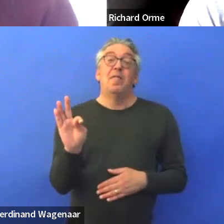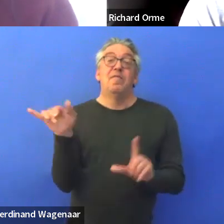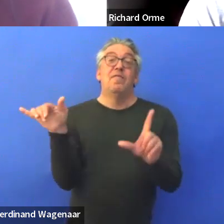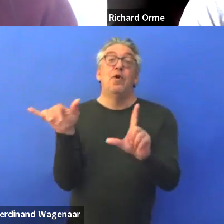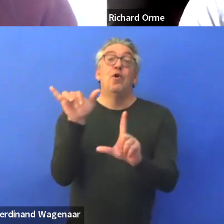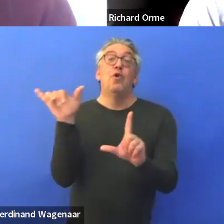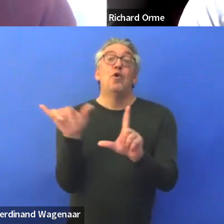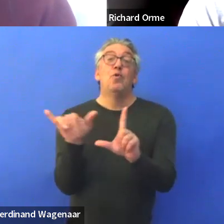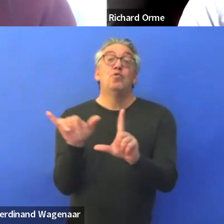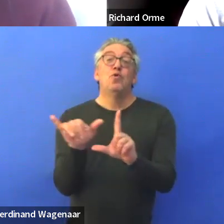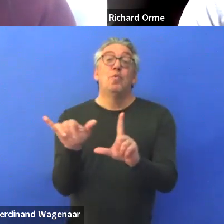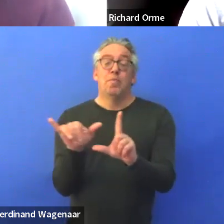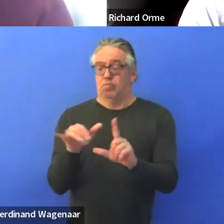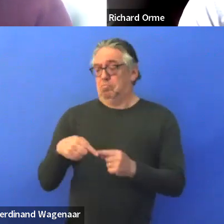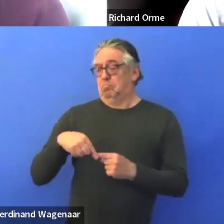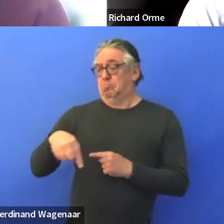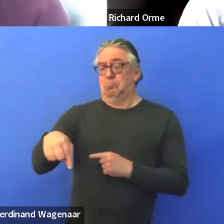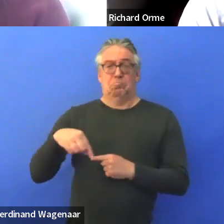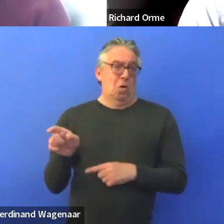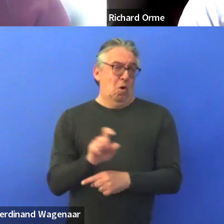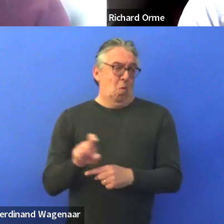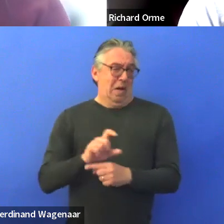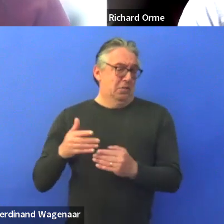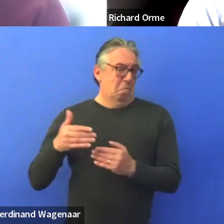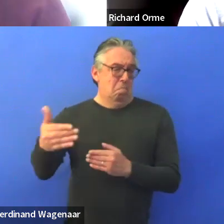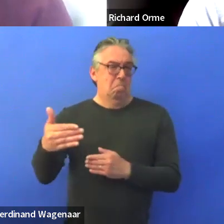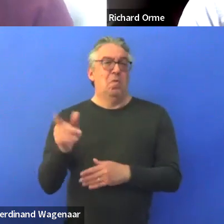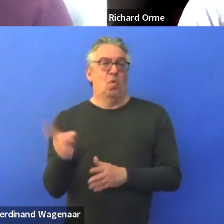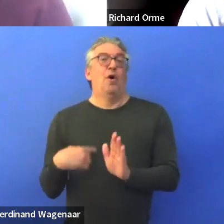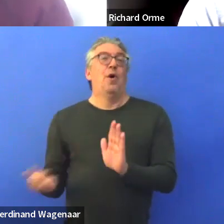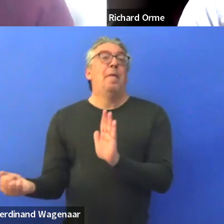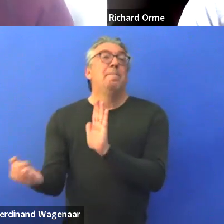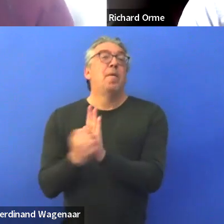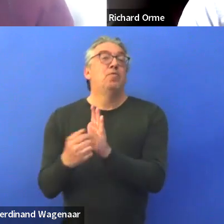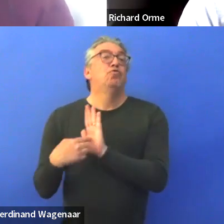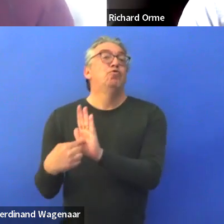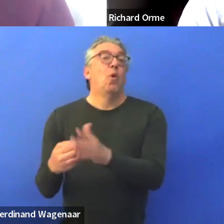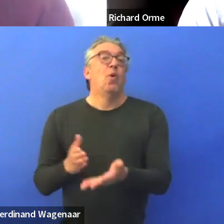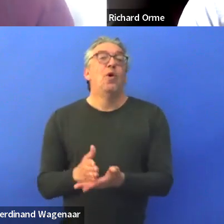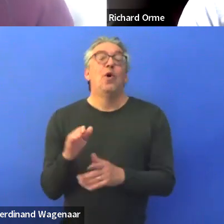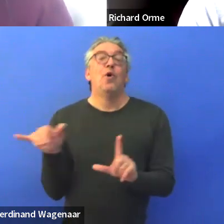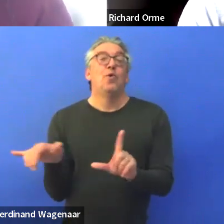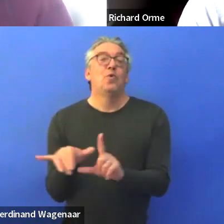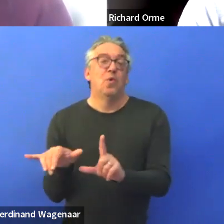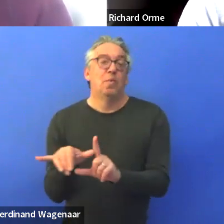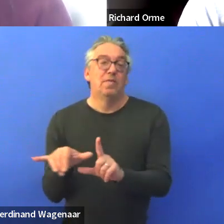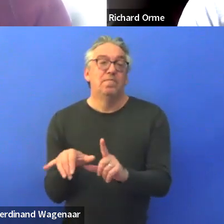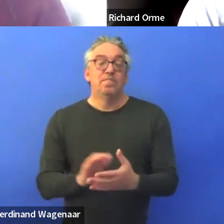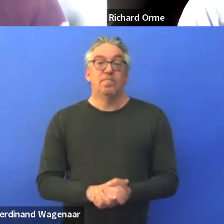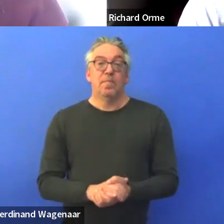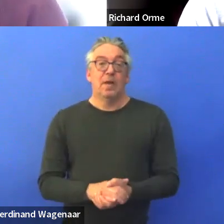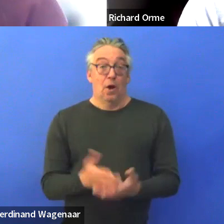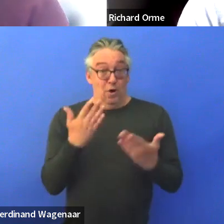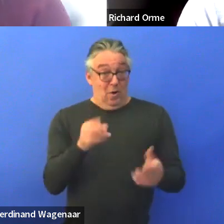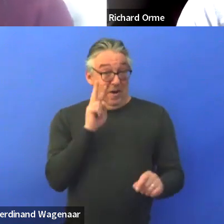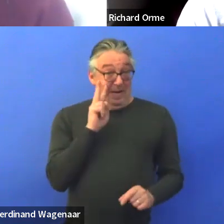channel in the coming weeks. We will also share with you this presentation that may